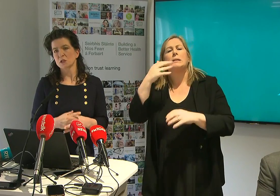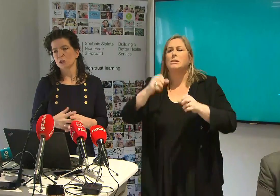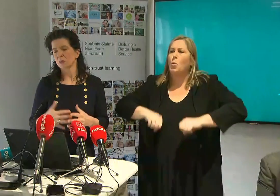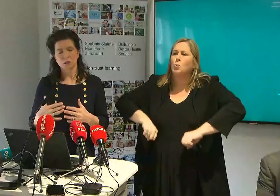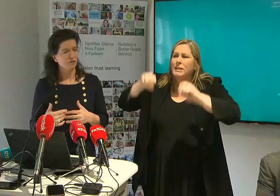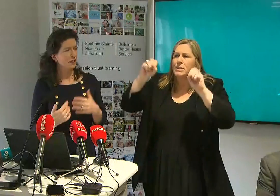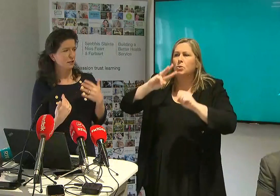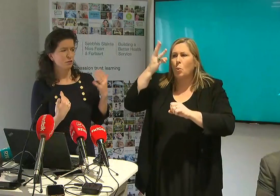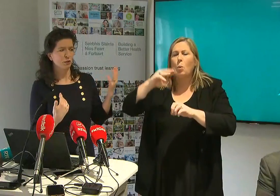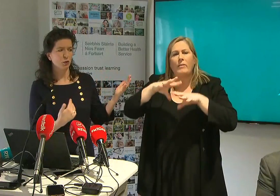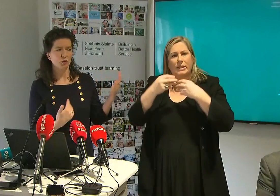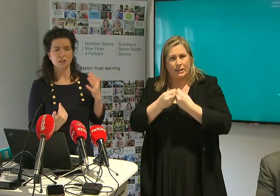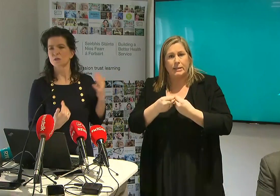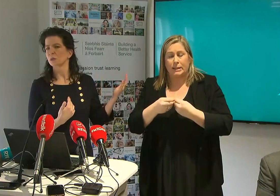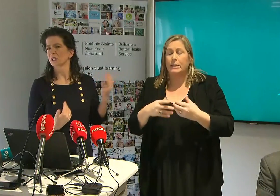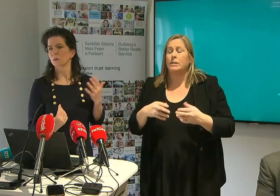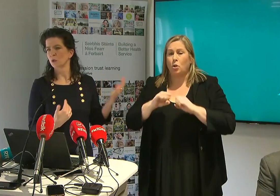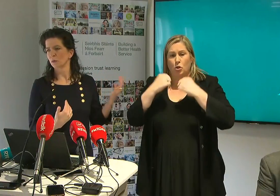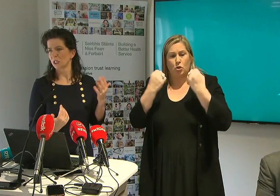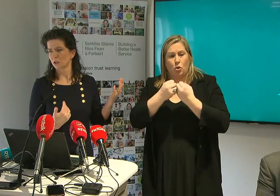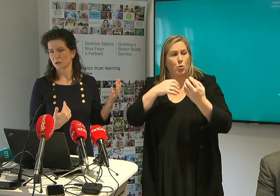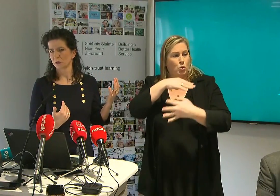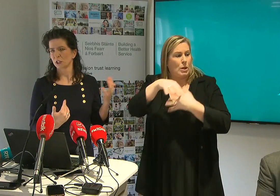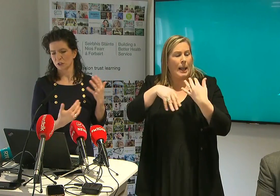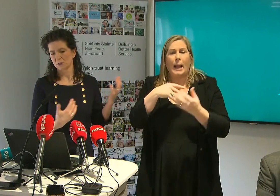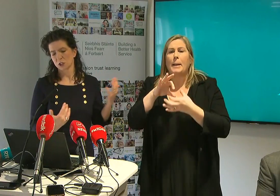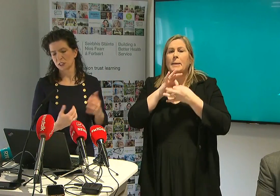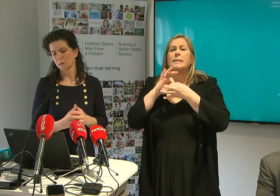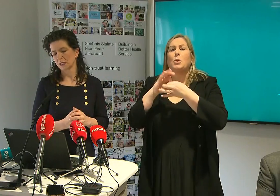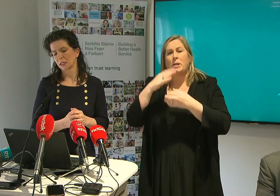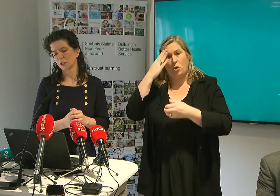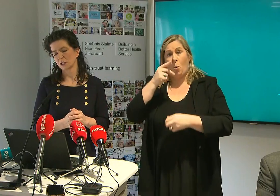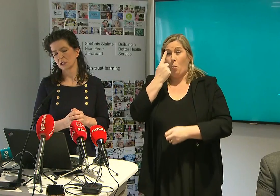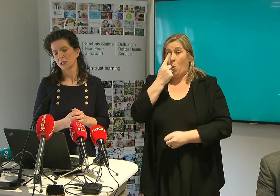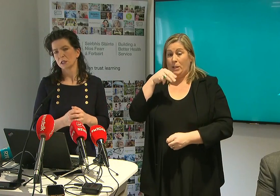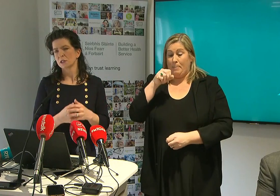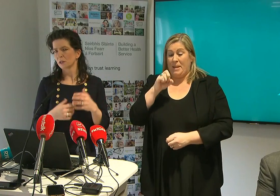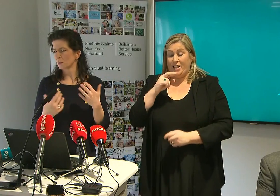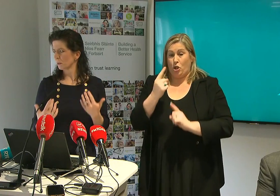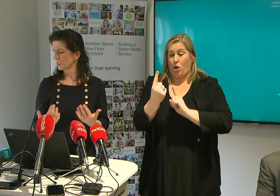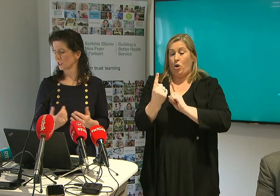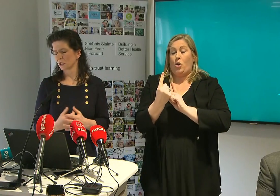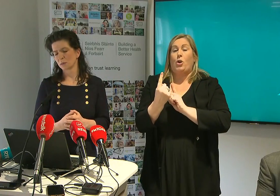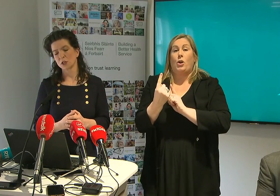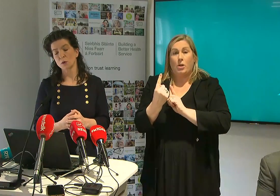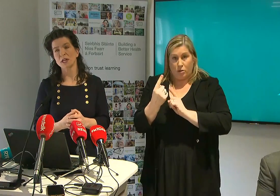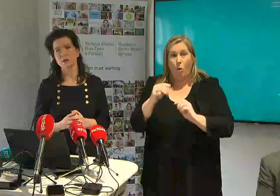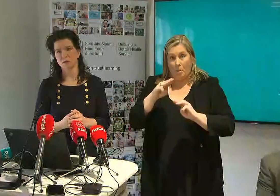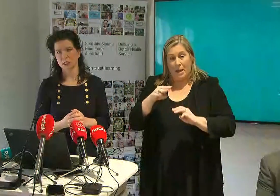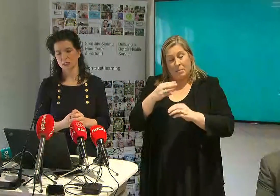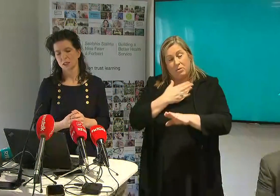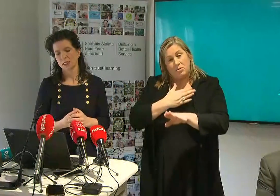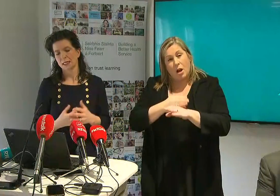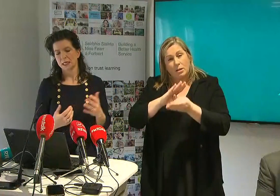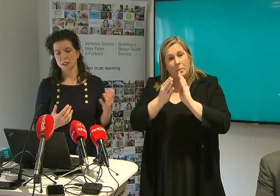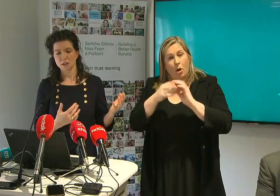so that's talking about the fact that we know that it's within a 1 meter where transmission typically occurs. So that's people starting to become aware of